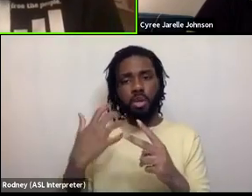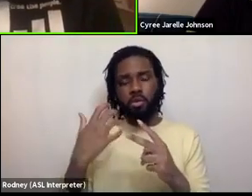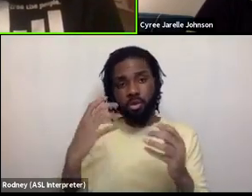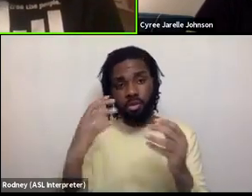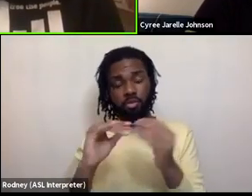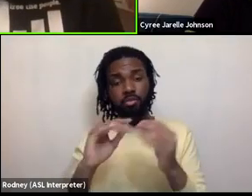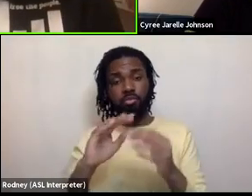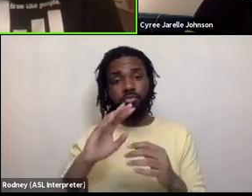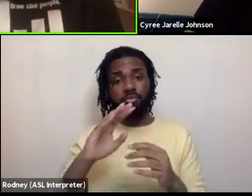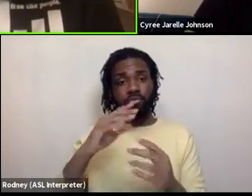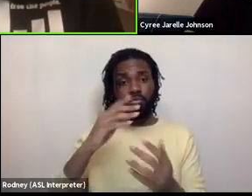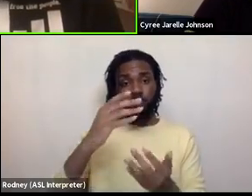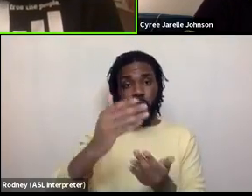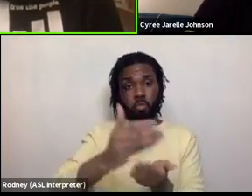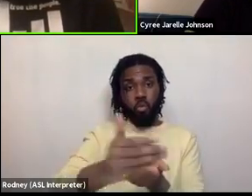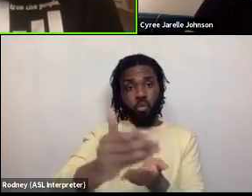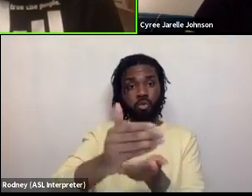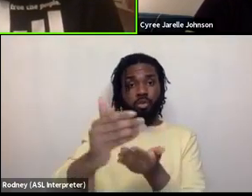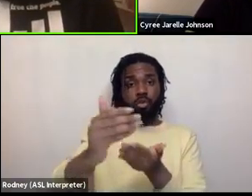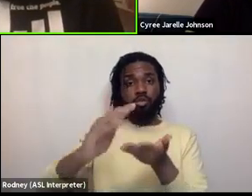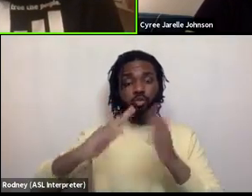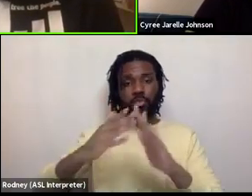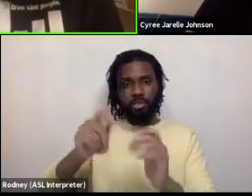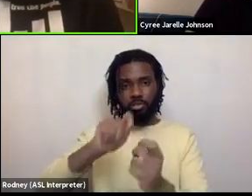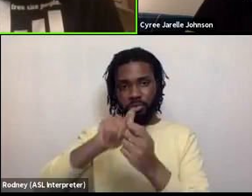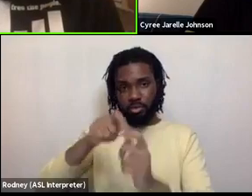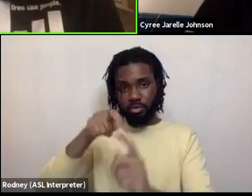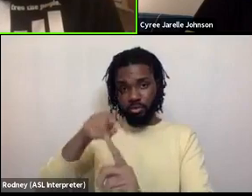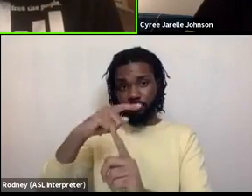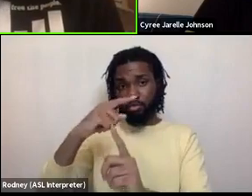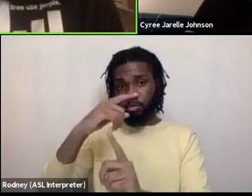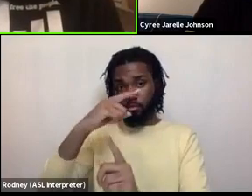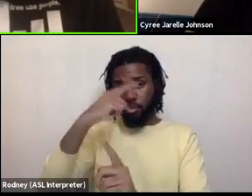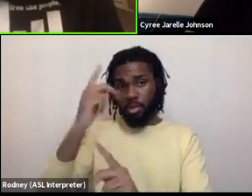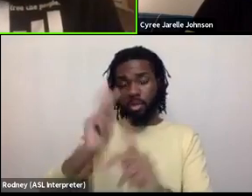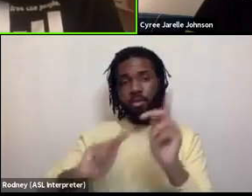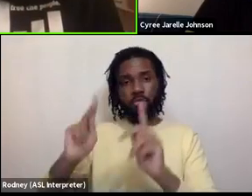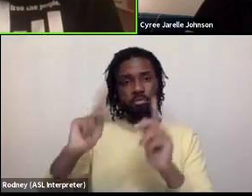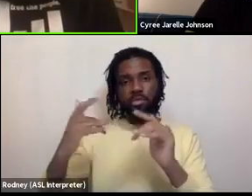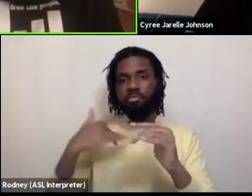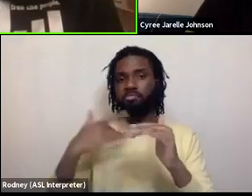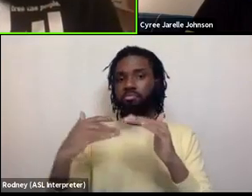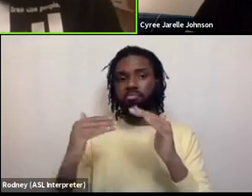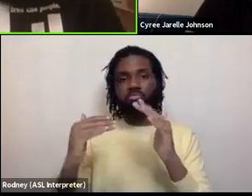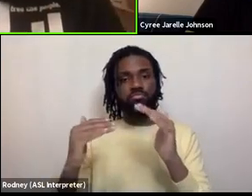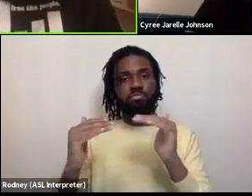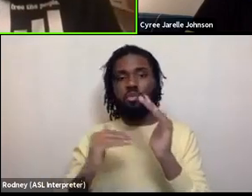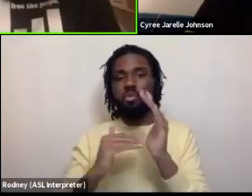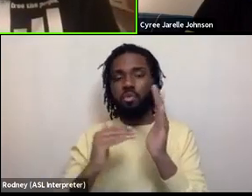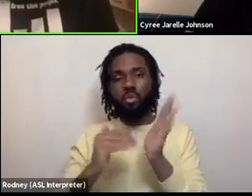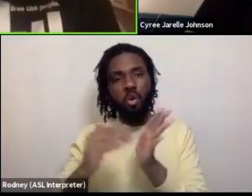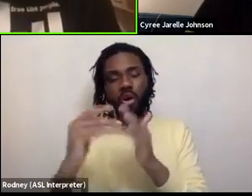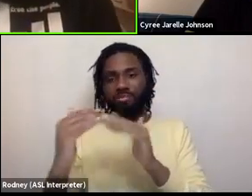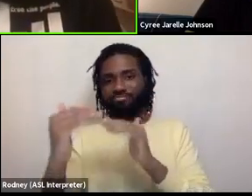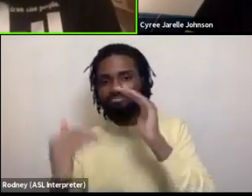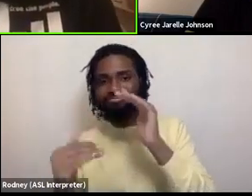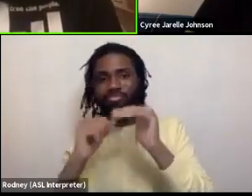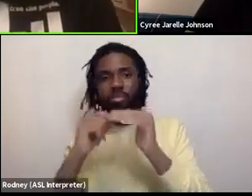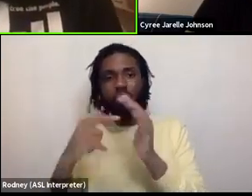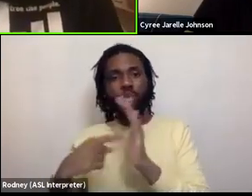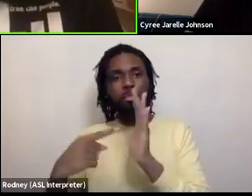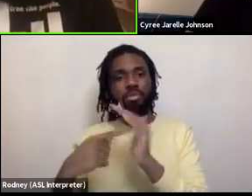marginalized communities, particularly Black folks, are disproportionately represented in the population of people that are in nursing